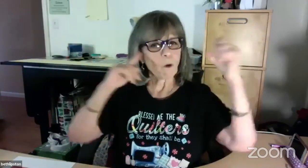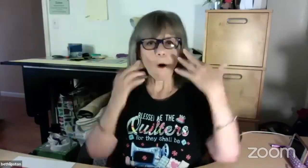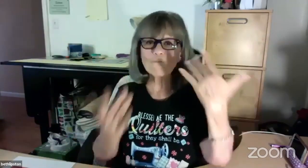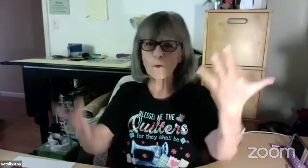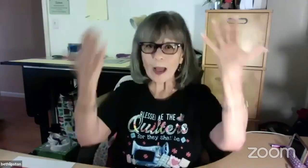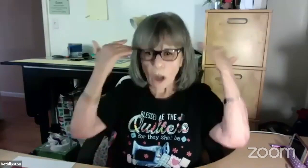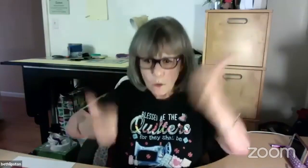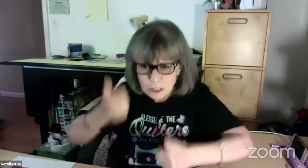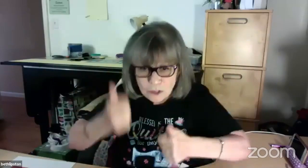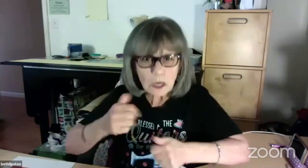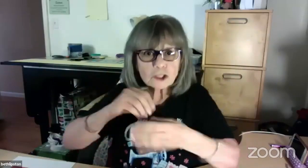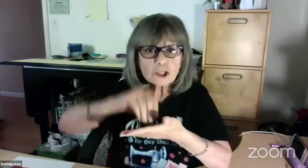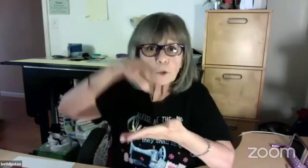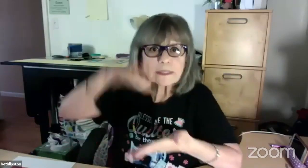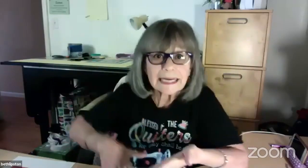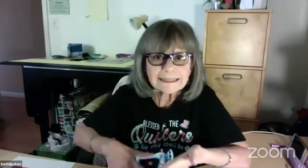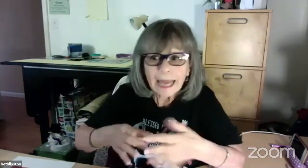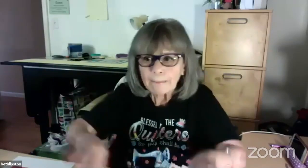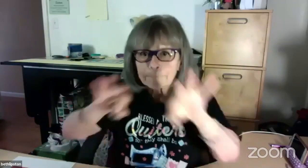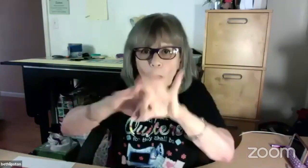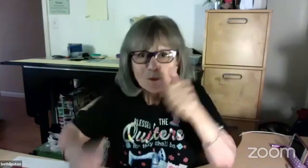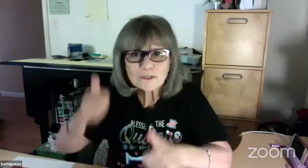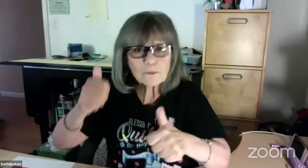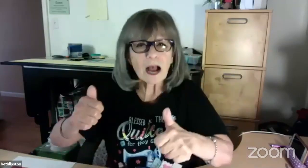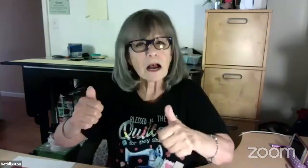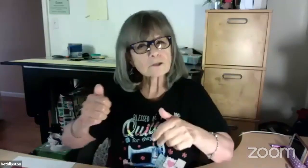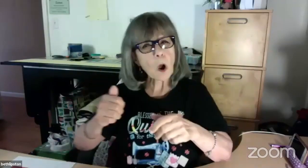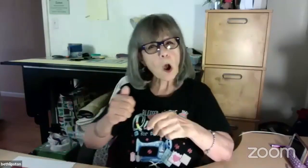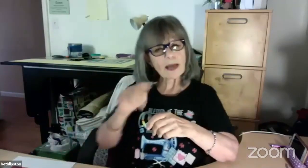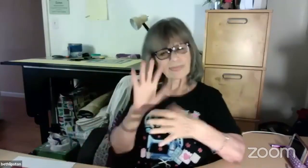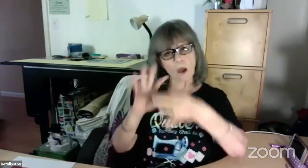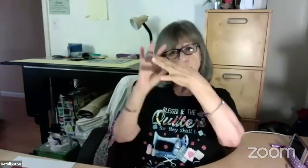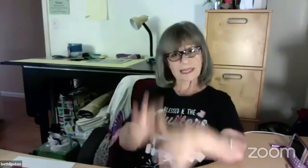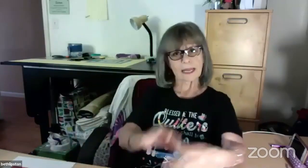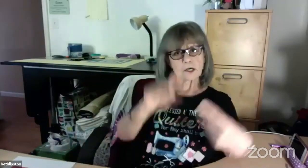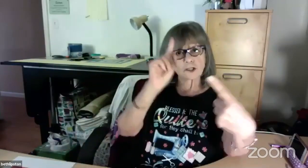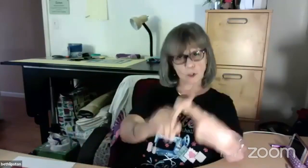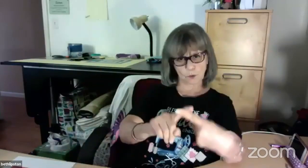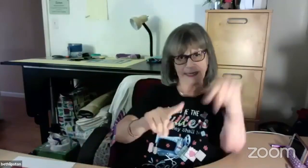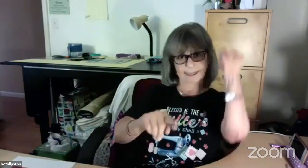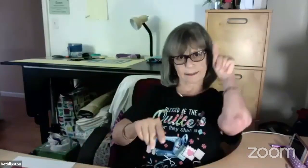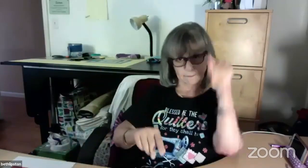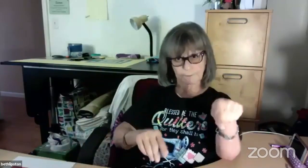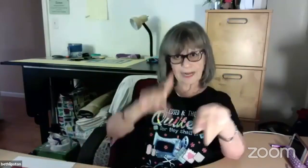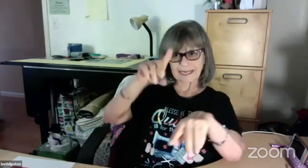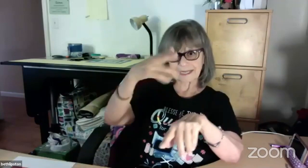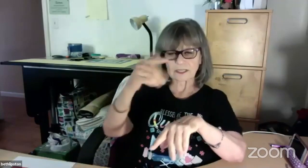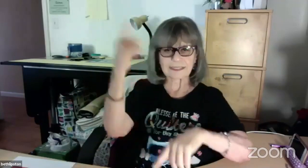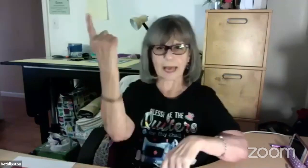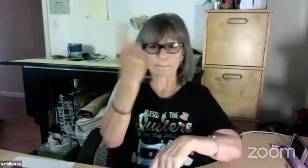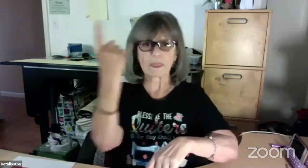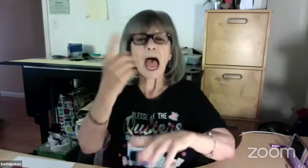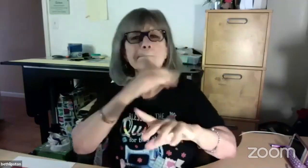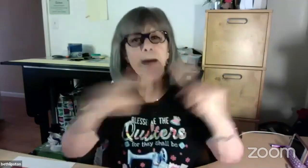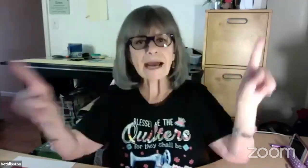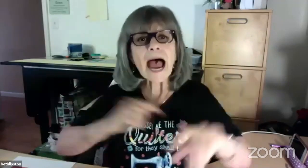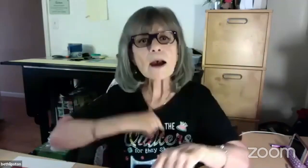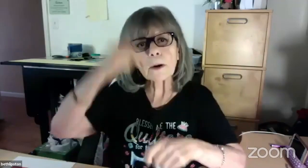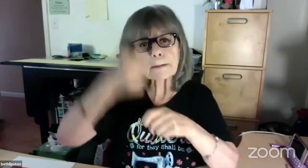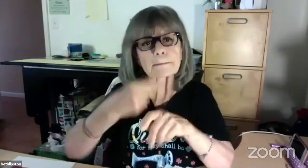it's the president of our board. And so I think it might be hard for her to know, is this a DHHSC email? Is this a